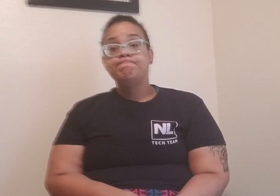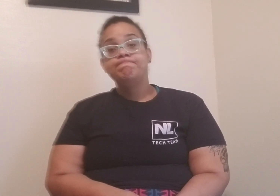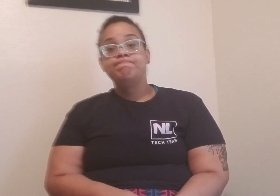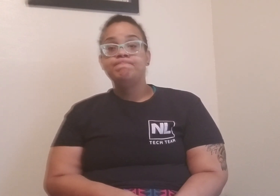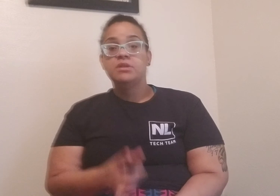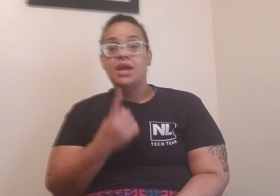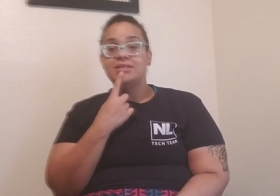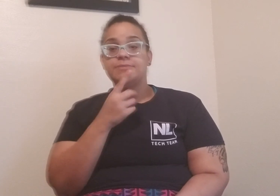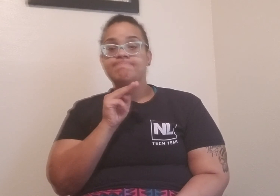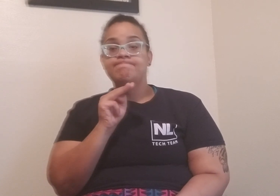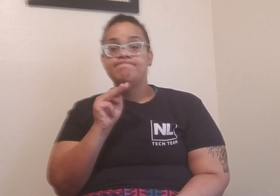it's